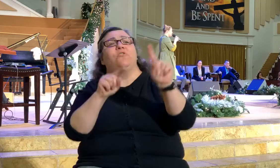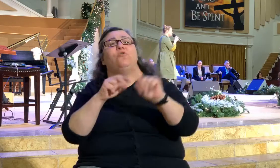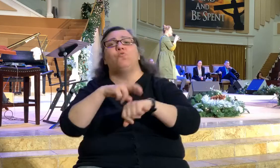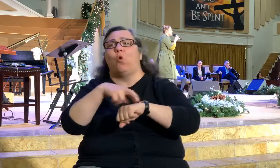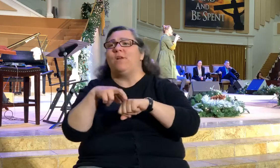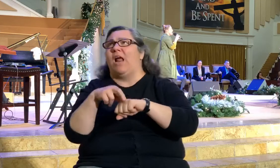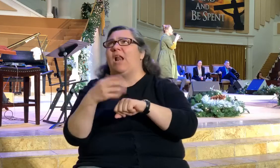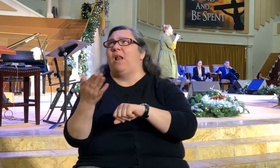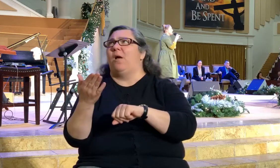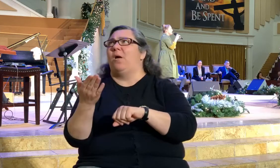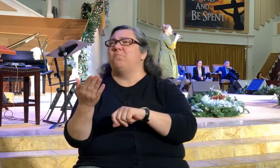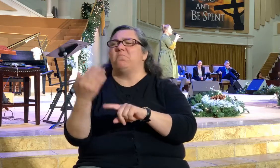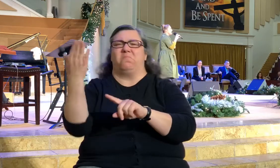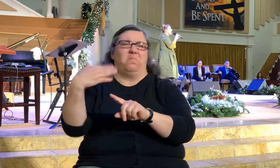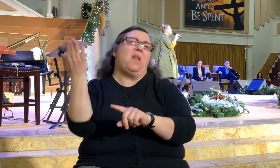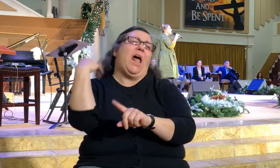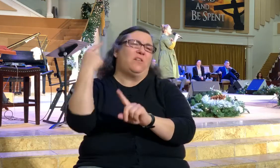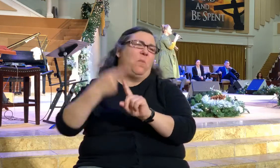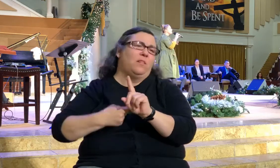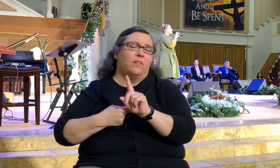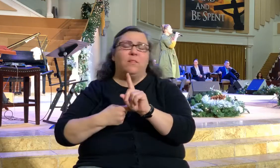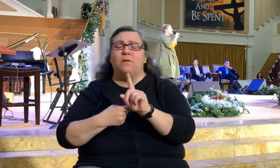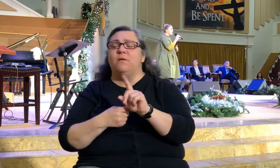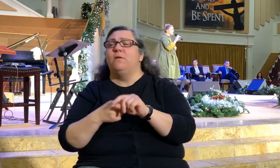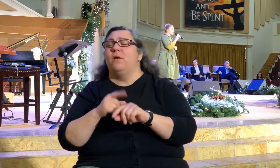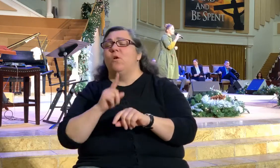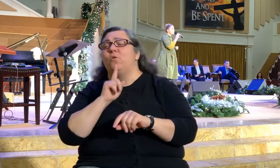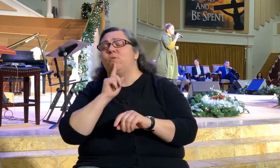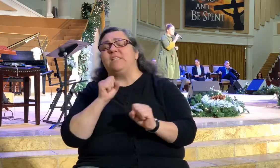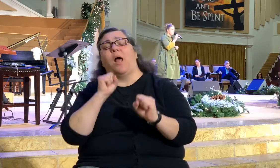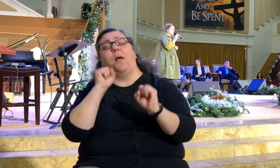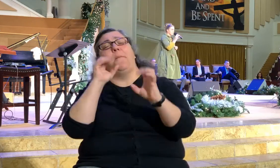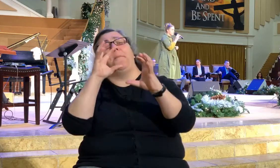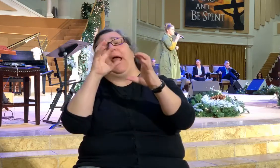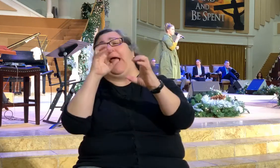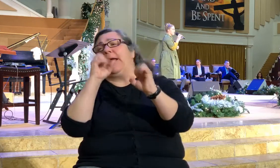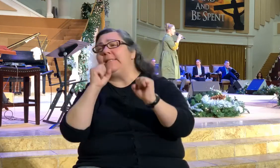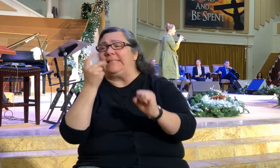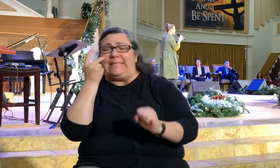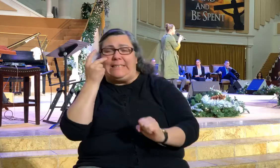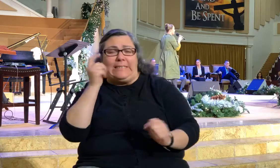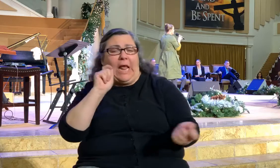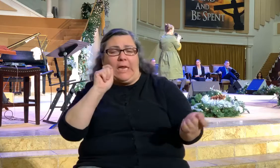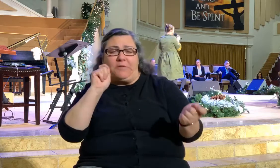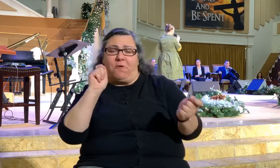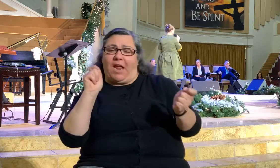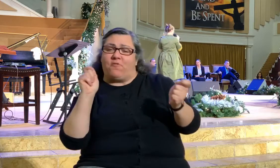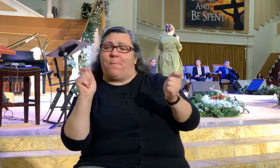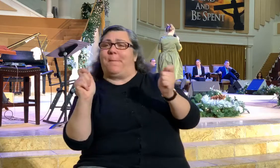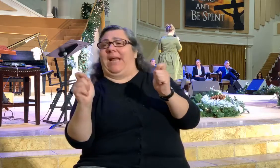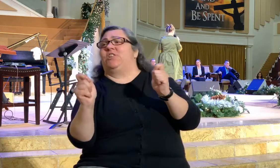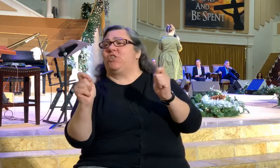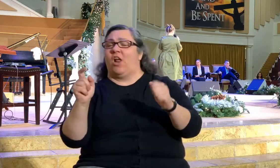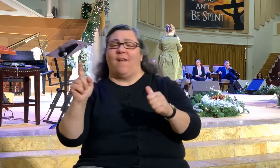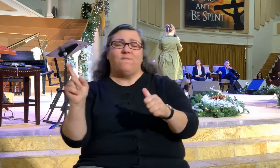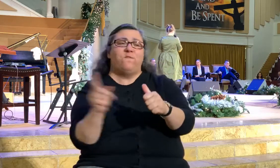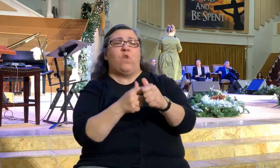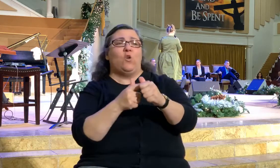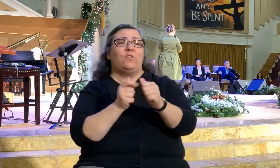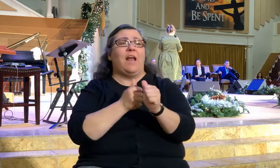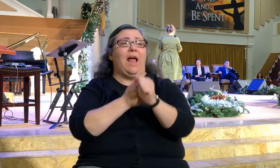ago, and it was amazing to see the transformation of the first